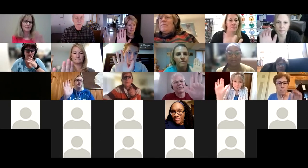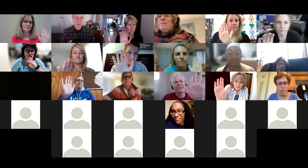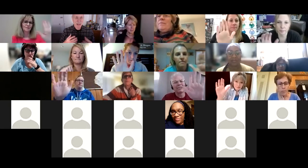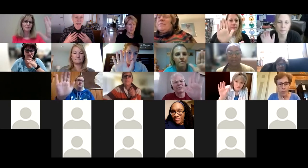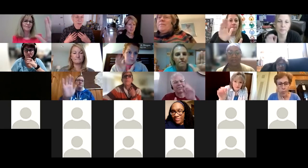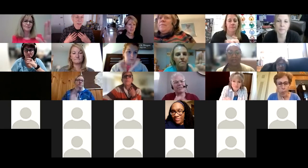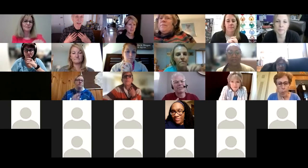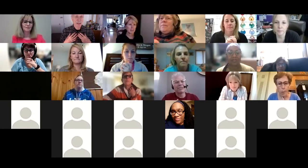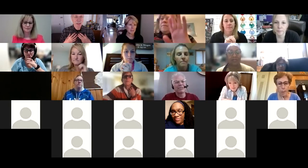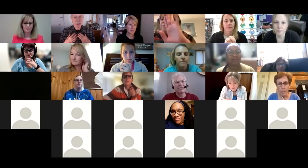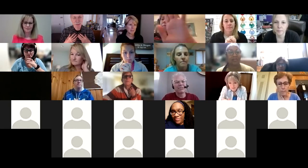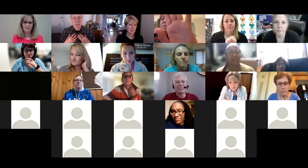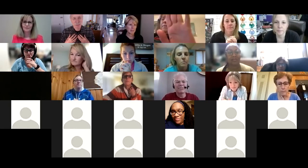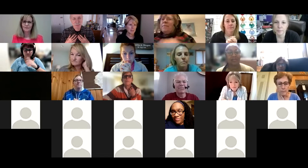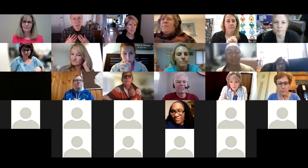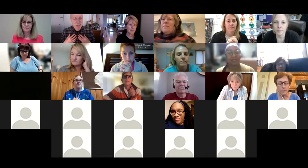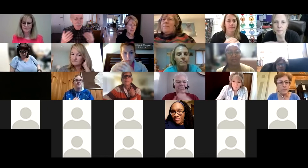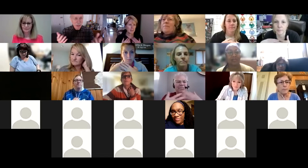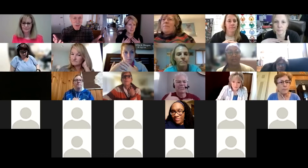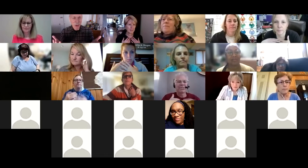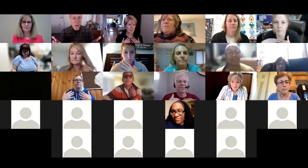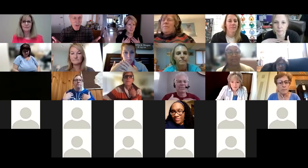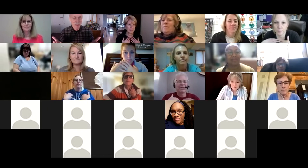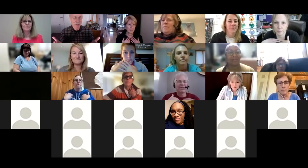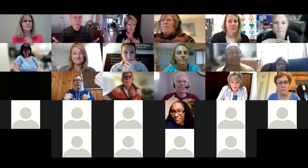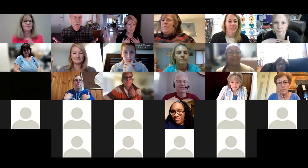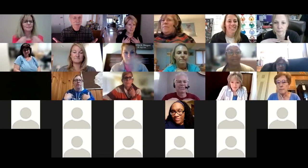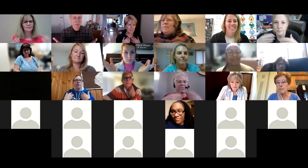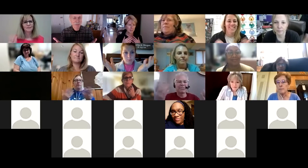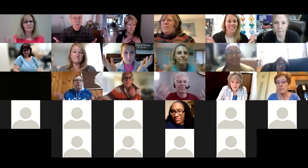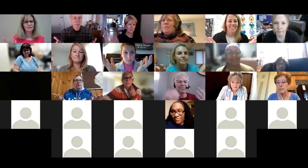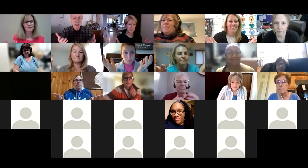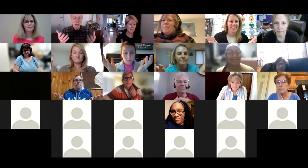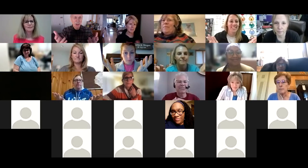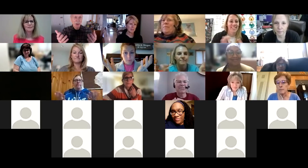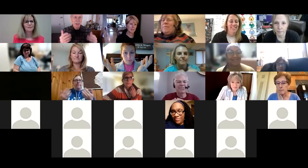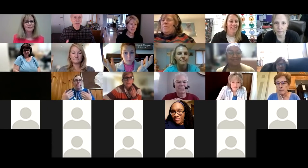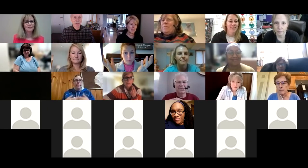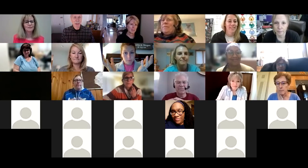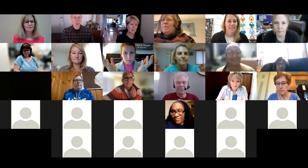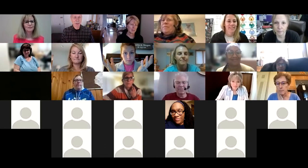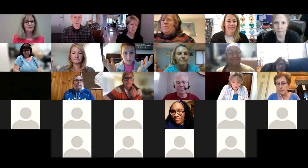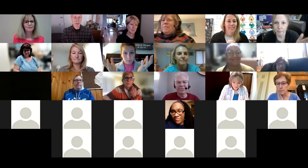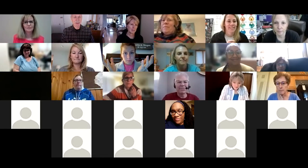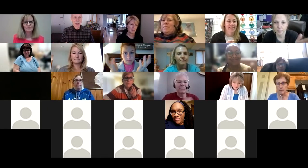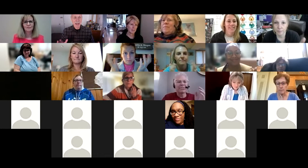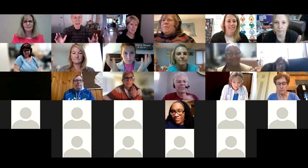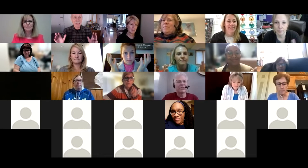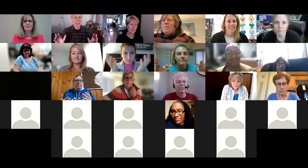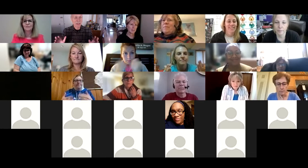I taught college. Something's going on in your grade levels, my friends, because I had kids